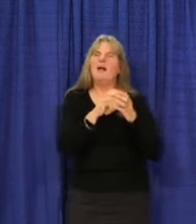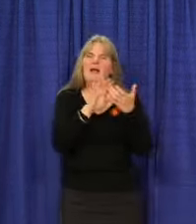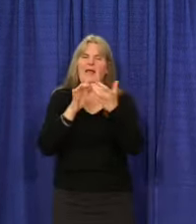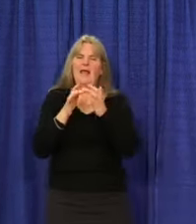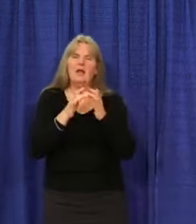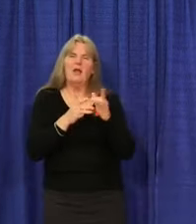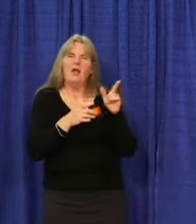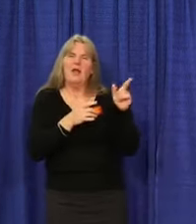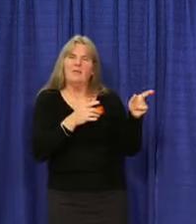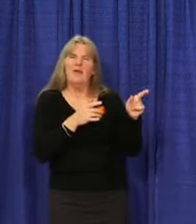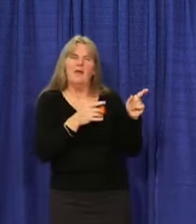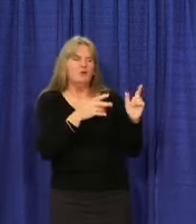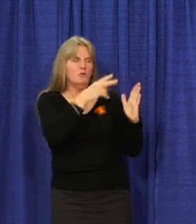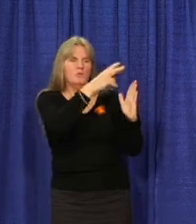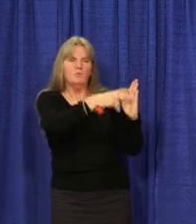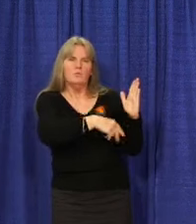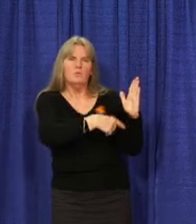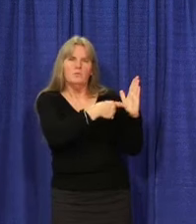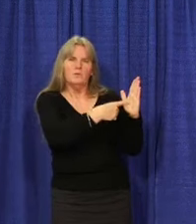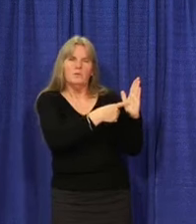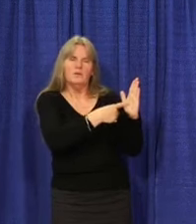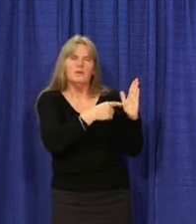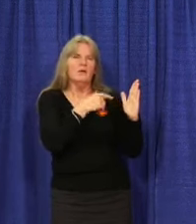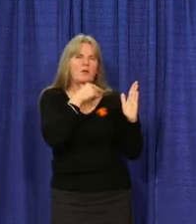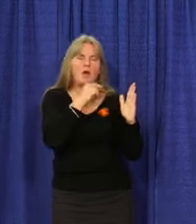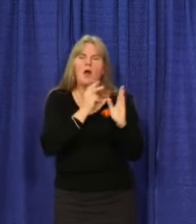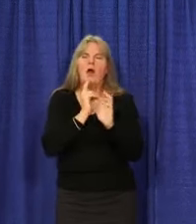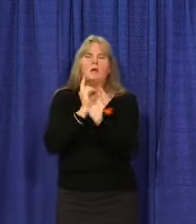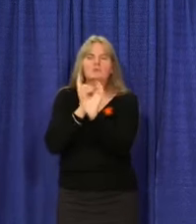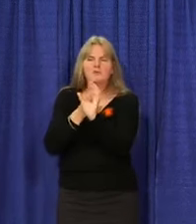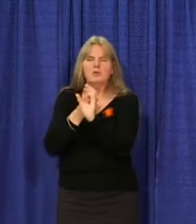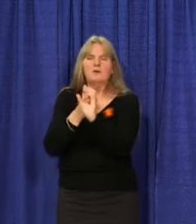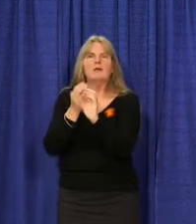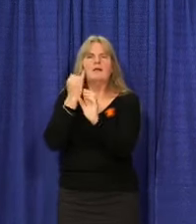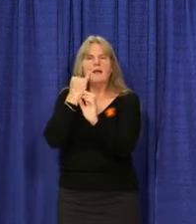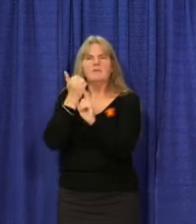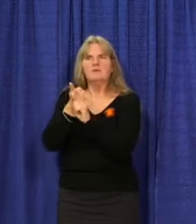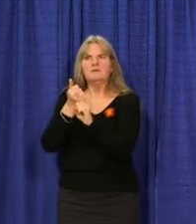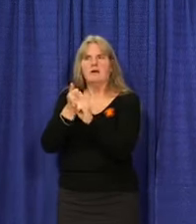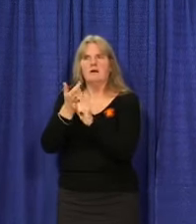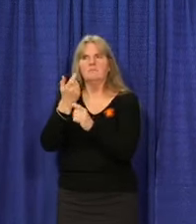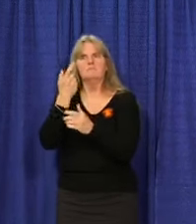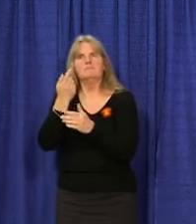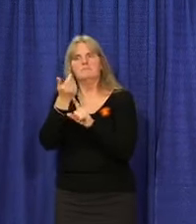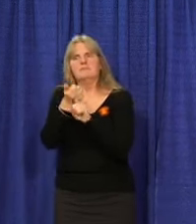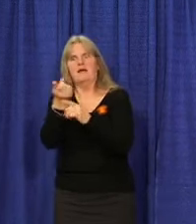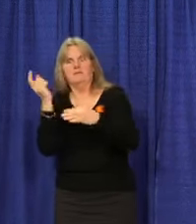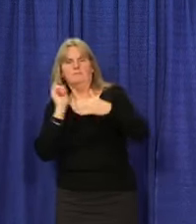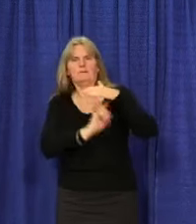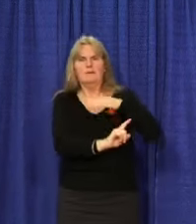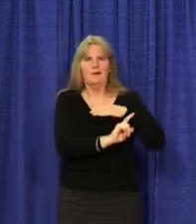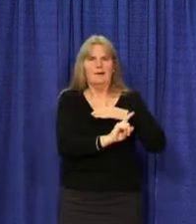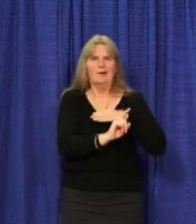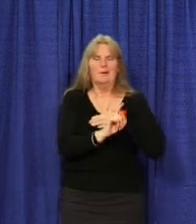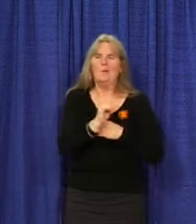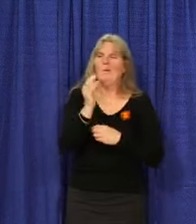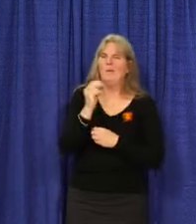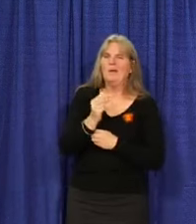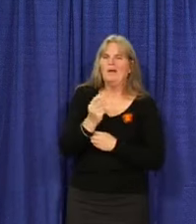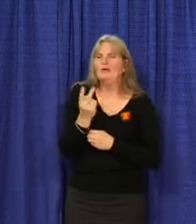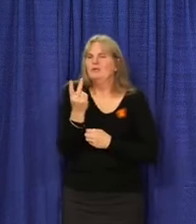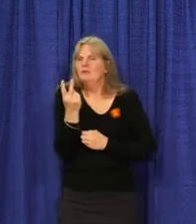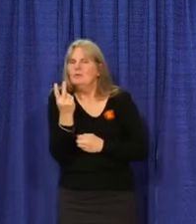few of those requirements. Do not participate, of course, if you're required to self-isolate. Only play in a maximum of